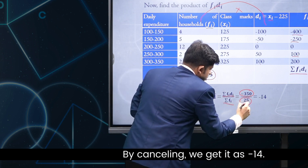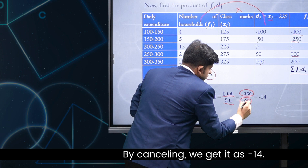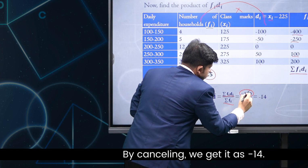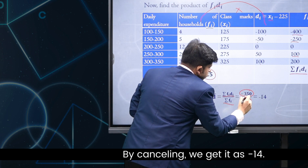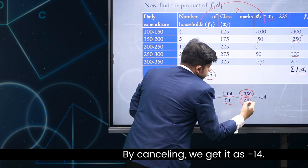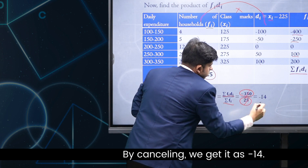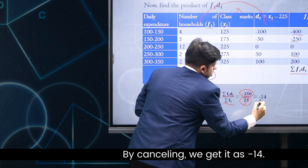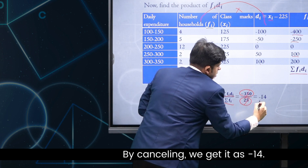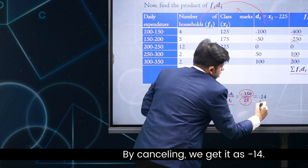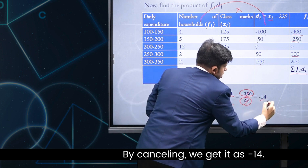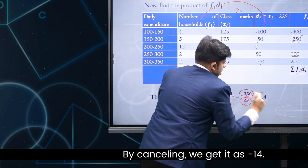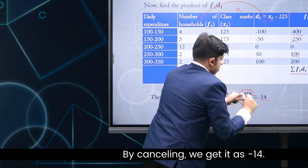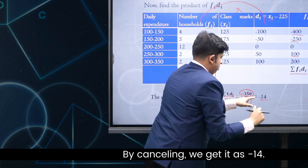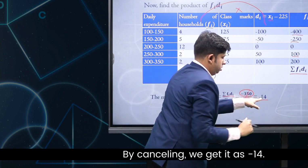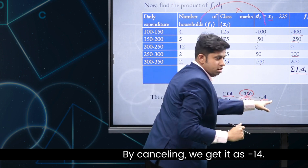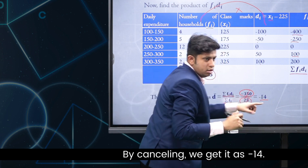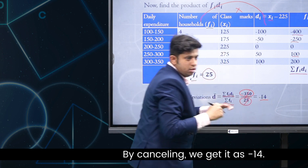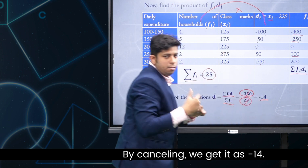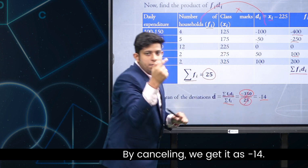By cancelling, we get it as minus 14.